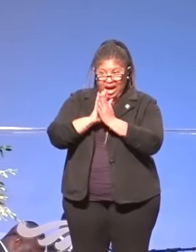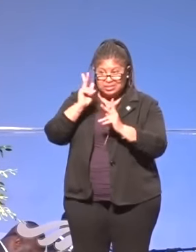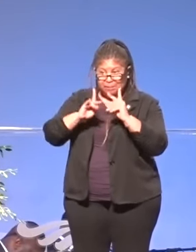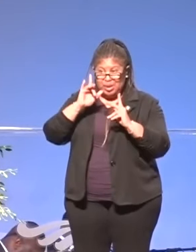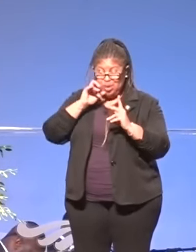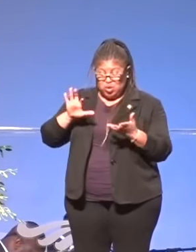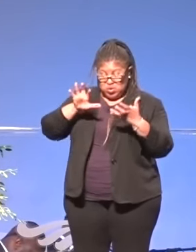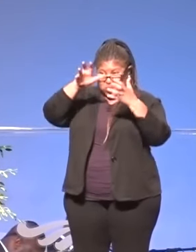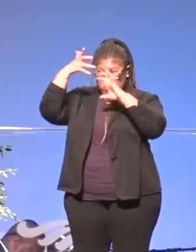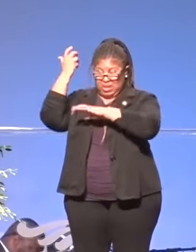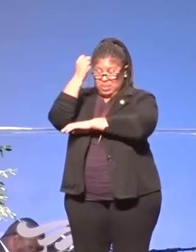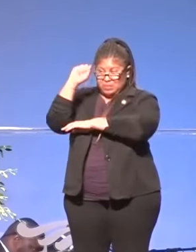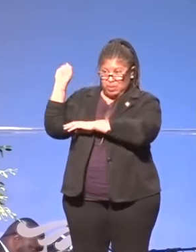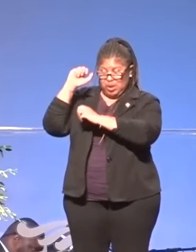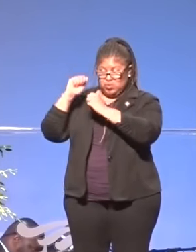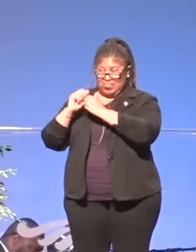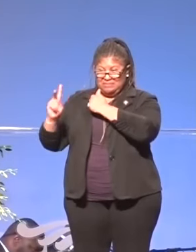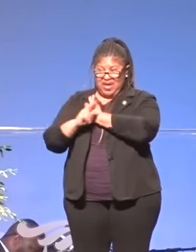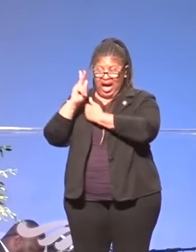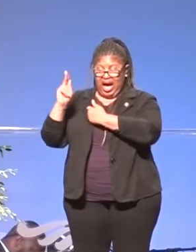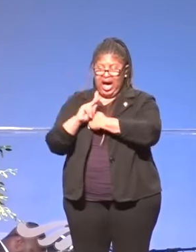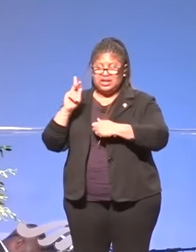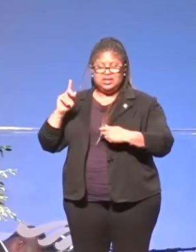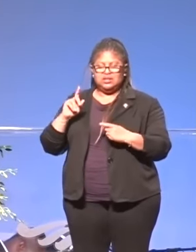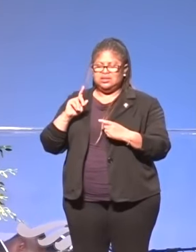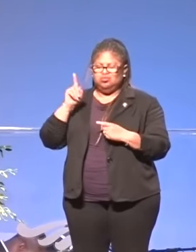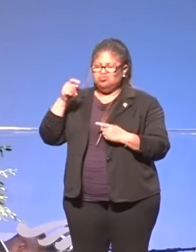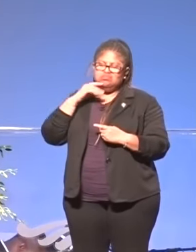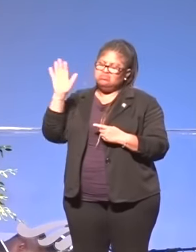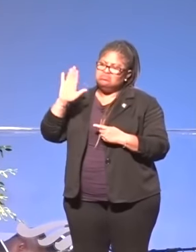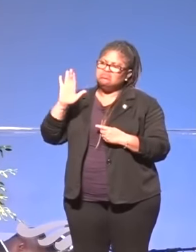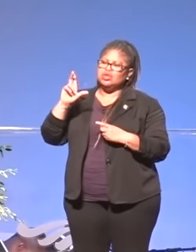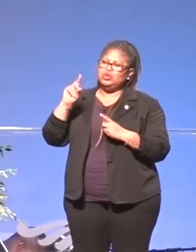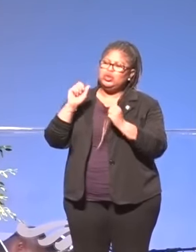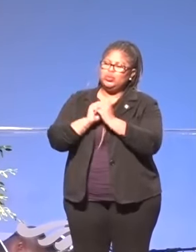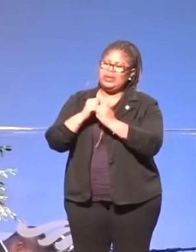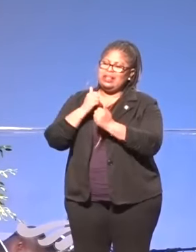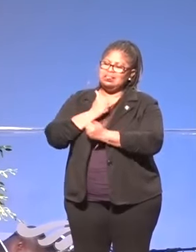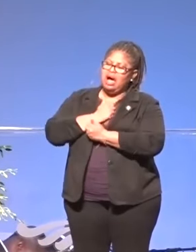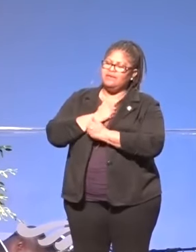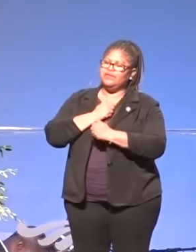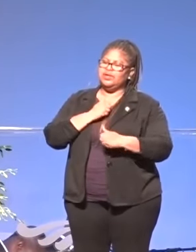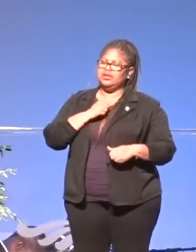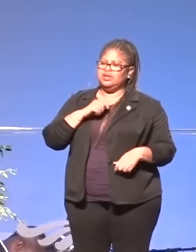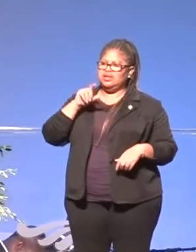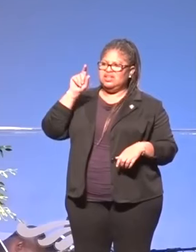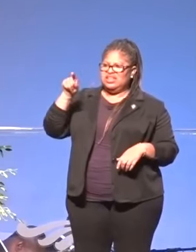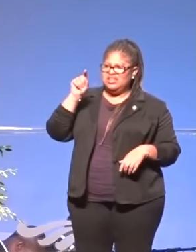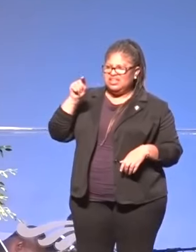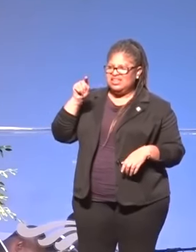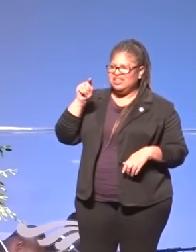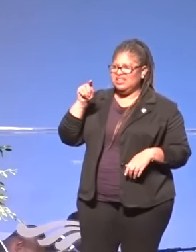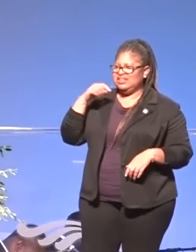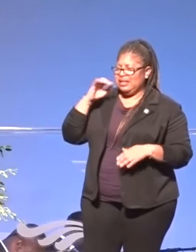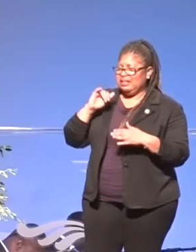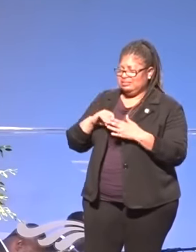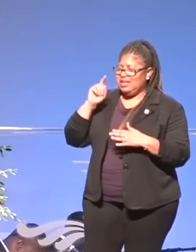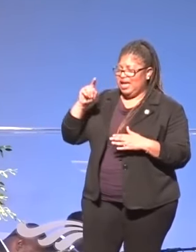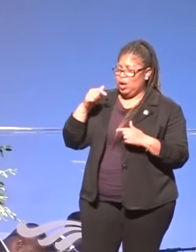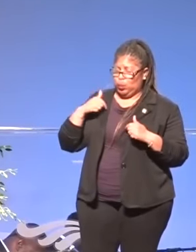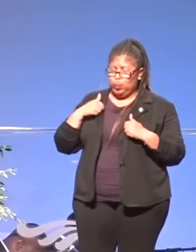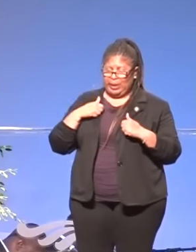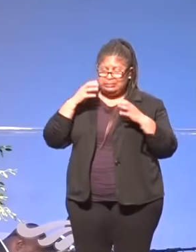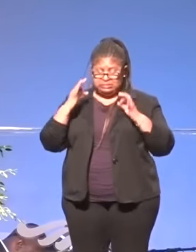violence or looting to honor George's life with love. You called a president who sought to dominate to live in a